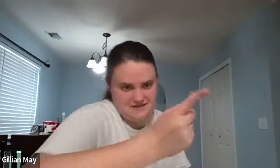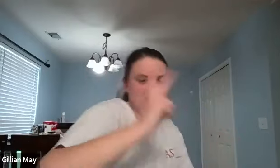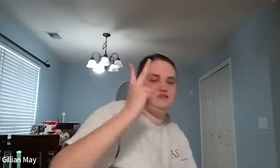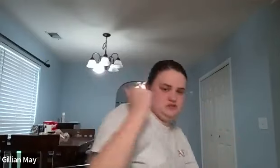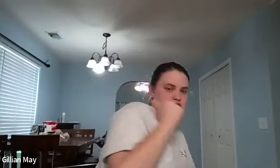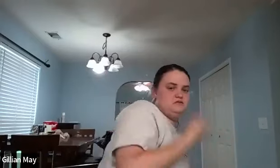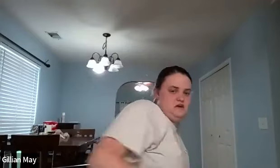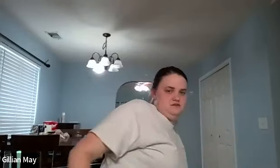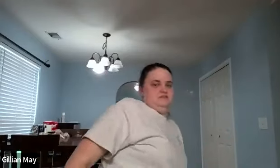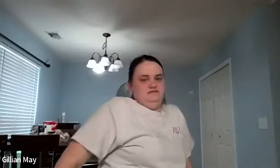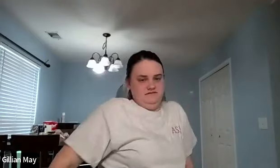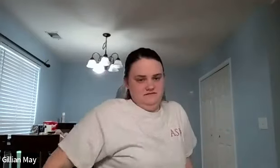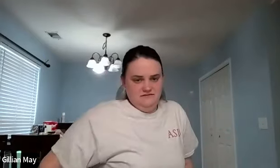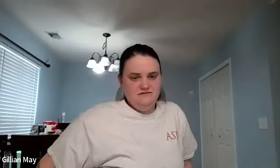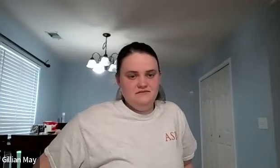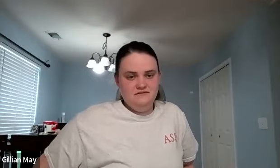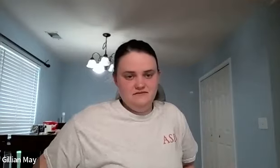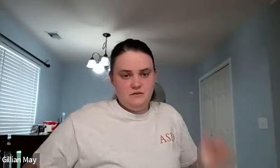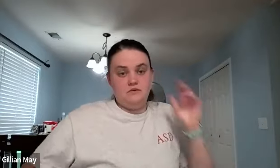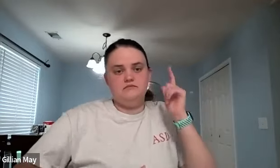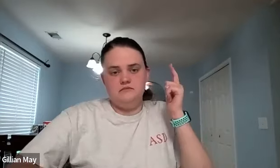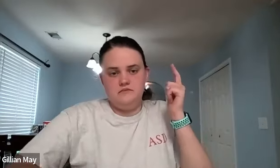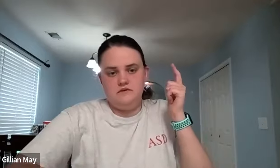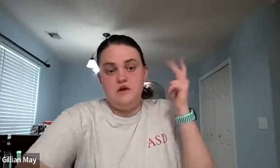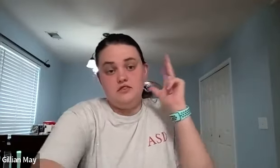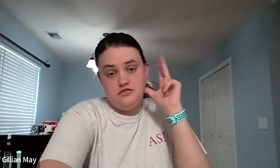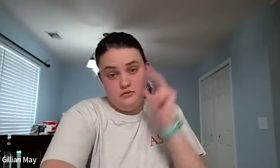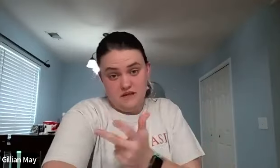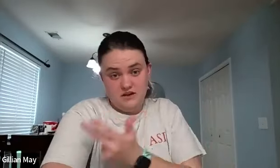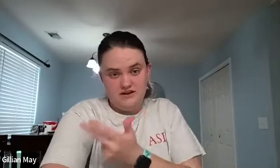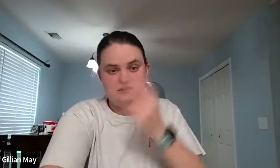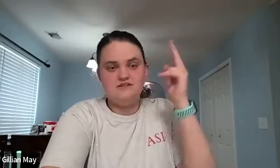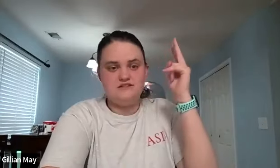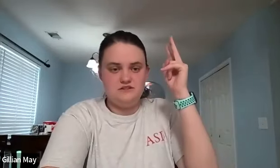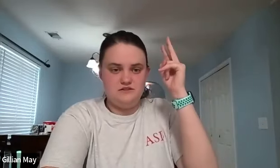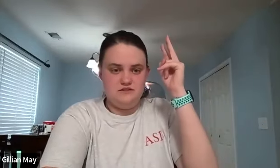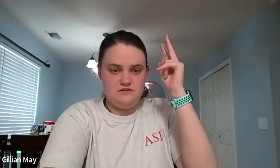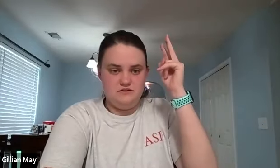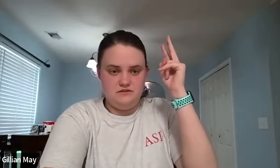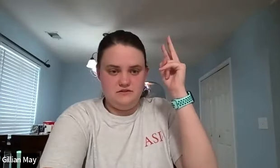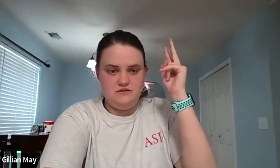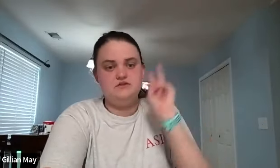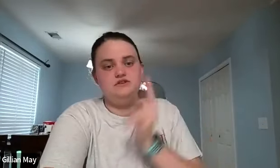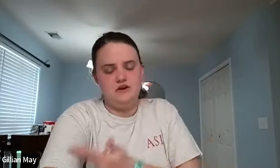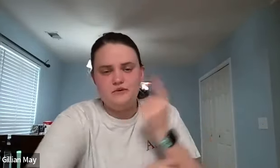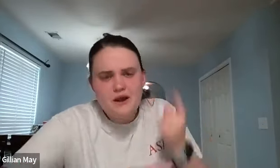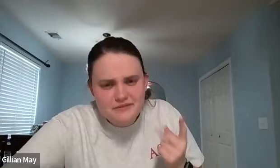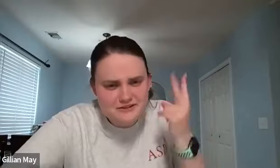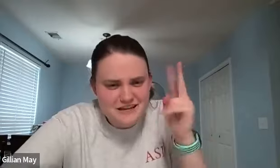yes, so 2 daughters. Or 3 daughters, 2 daughters. Wait, how many? You say 2